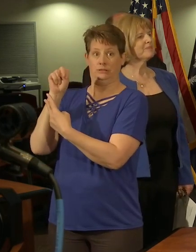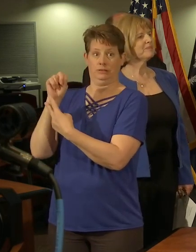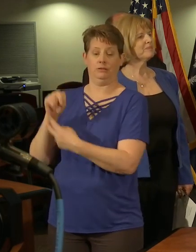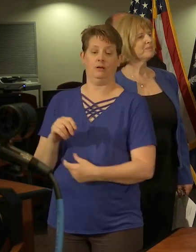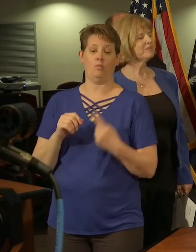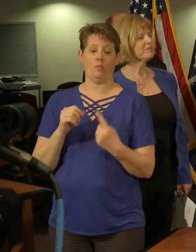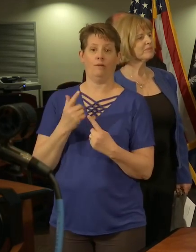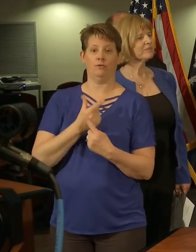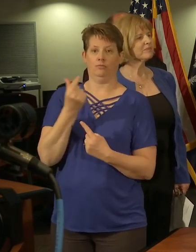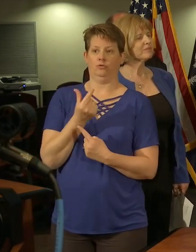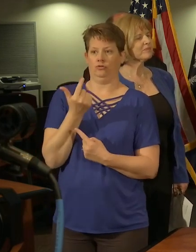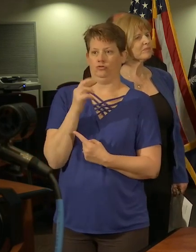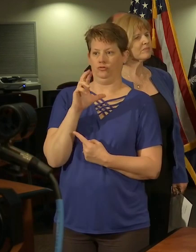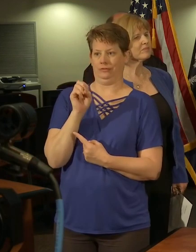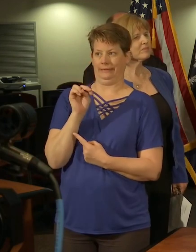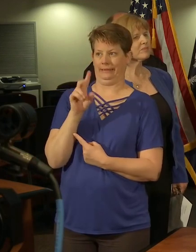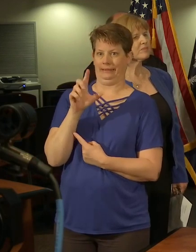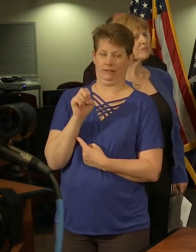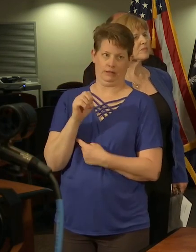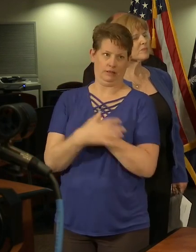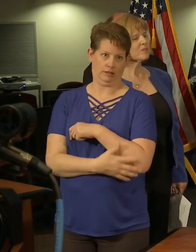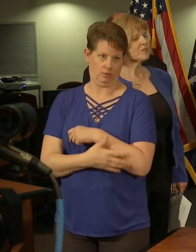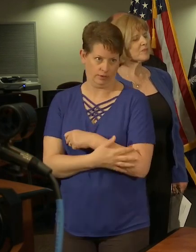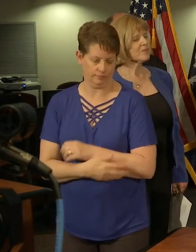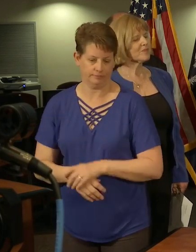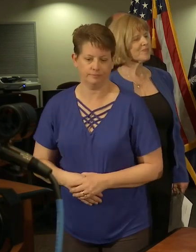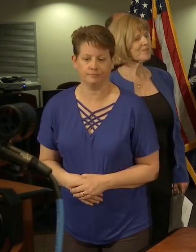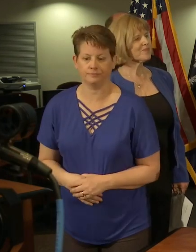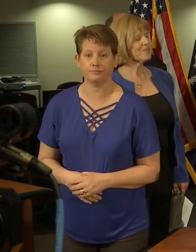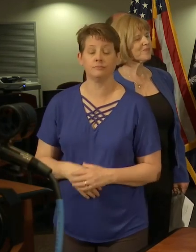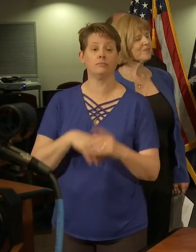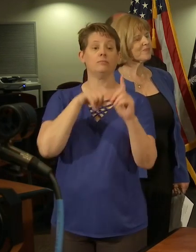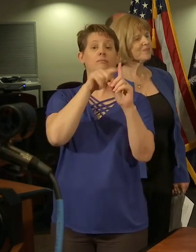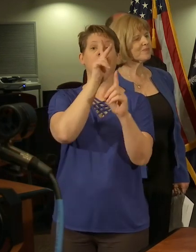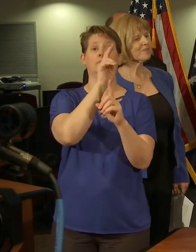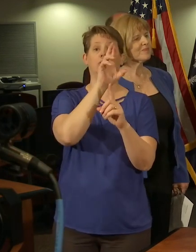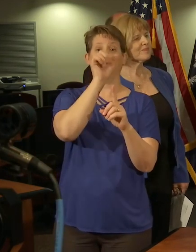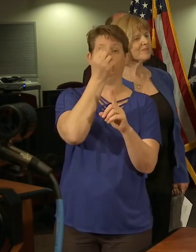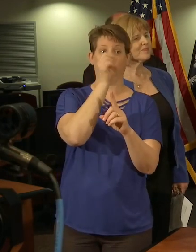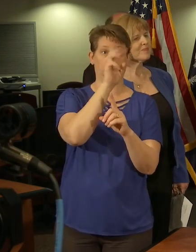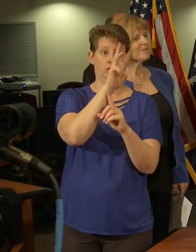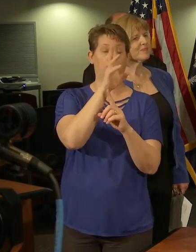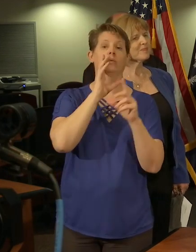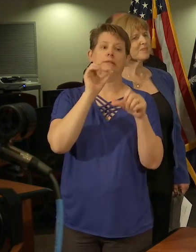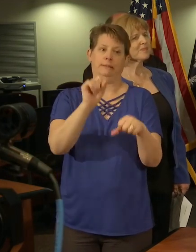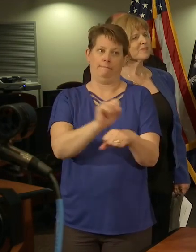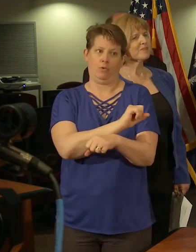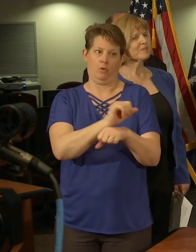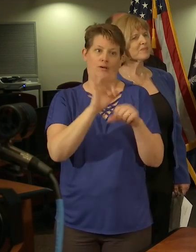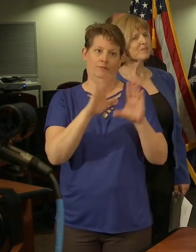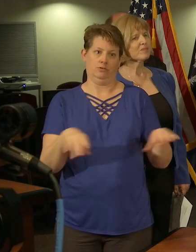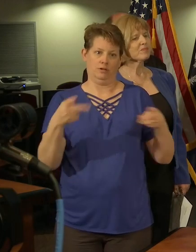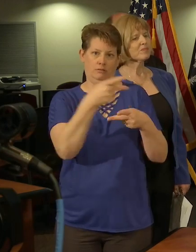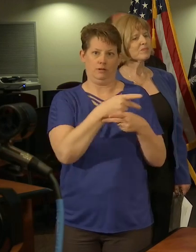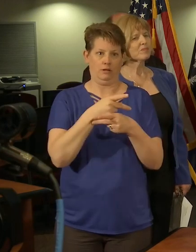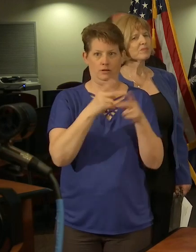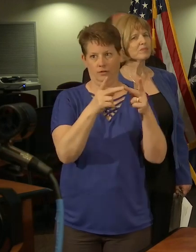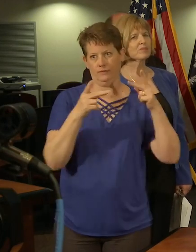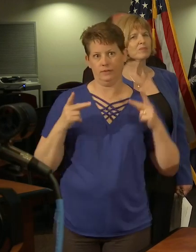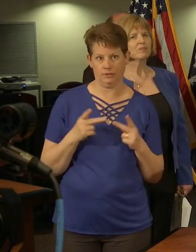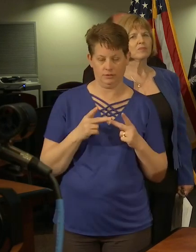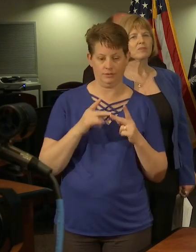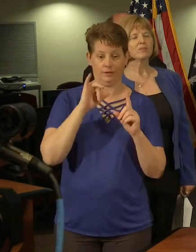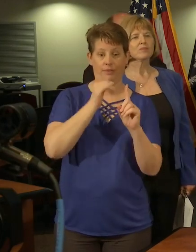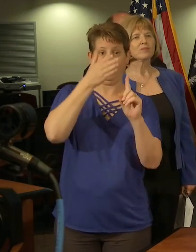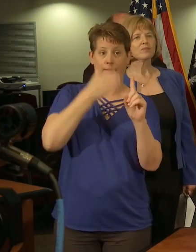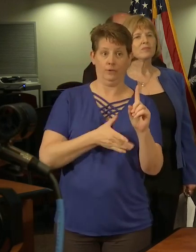and 1 from Greenville County. One of the cases from Kershaw County was an employee of a child care facility. The person